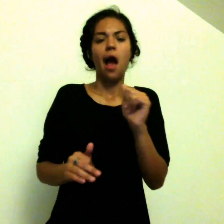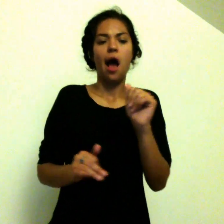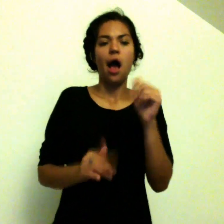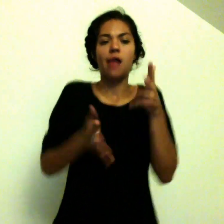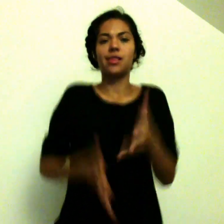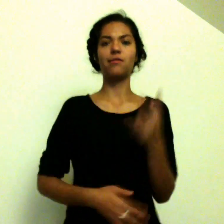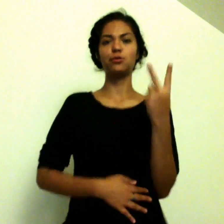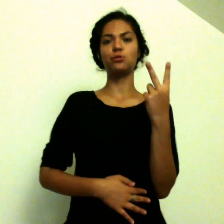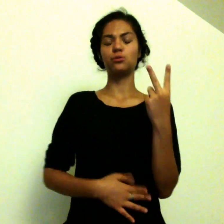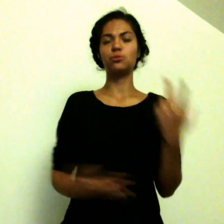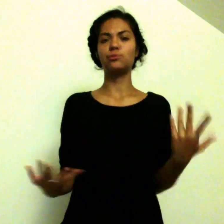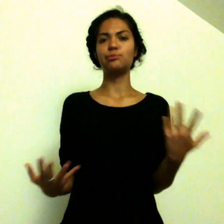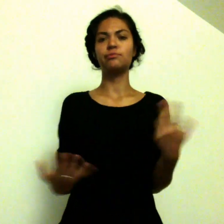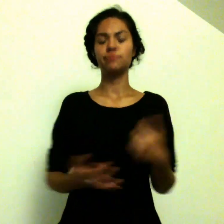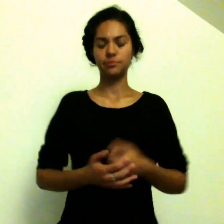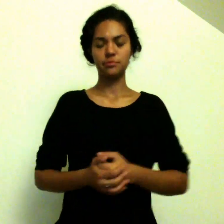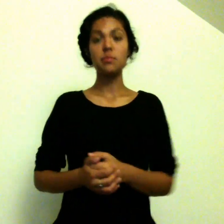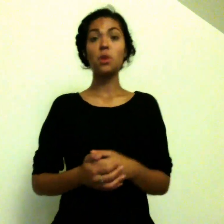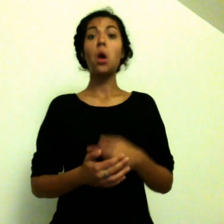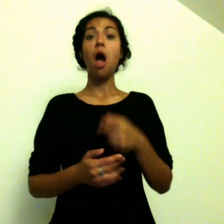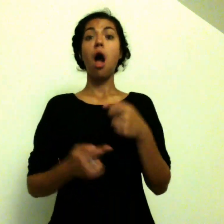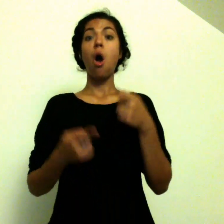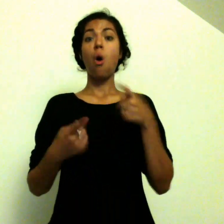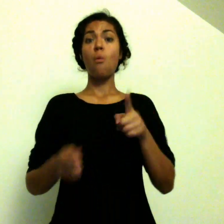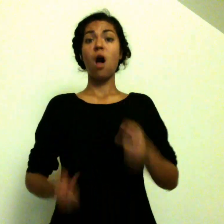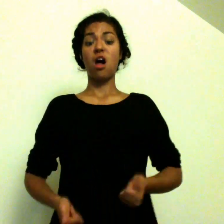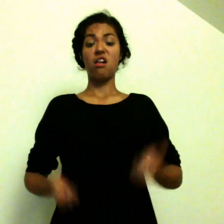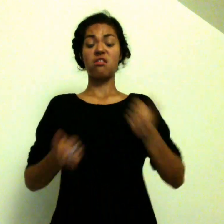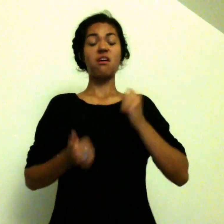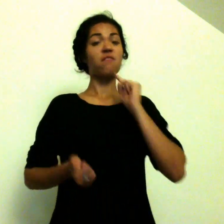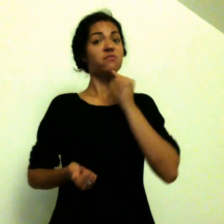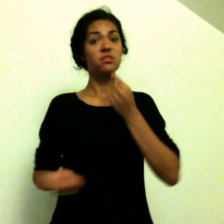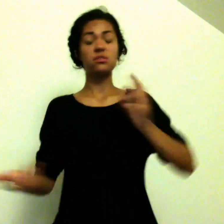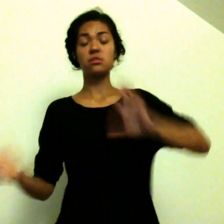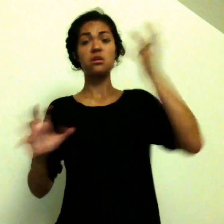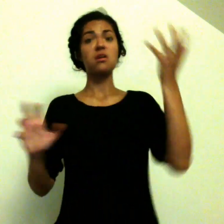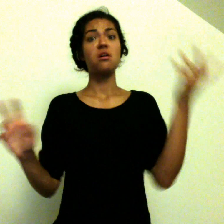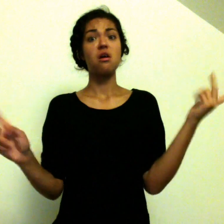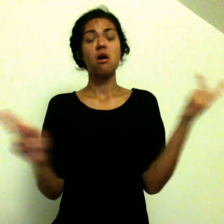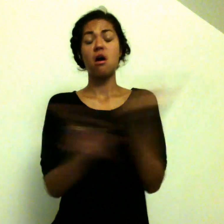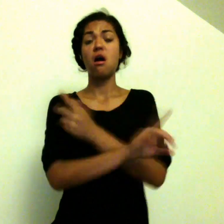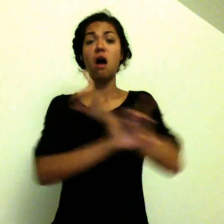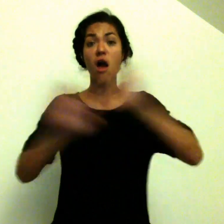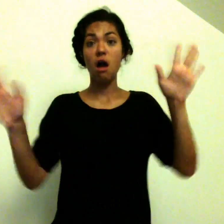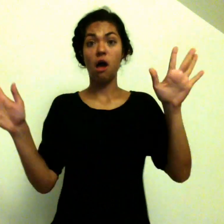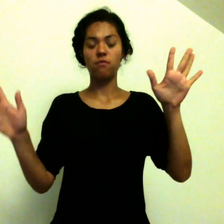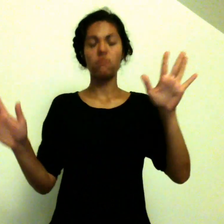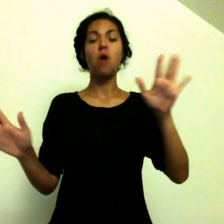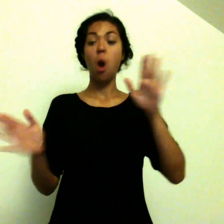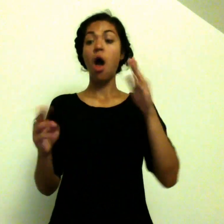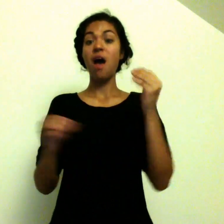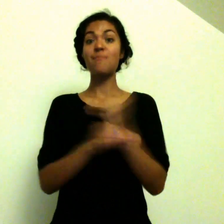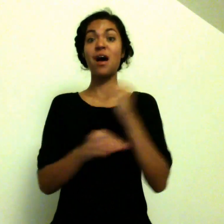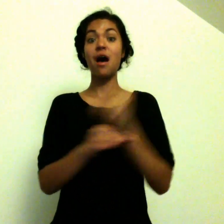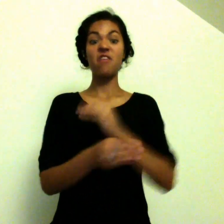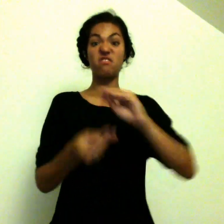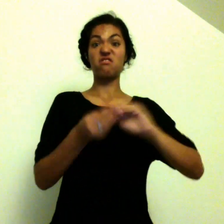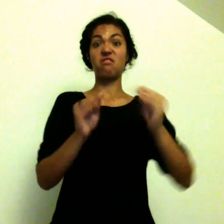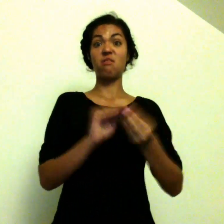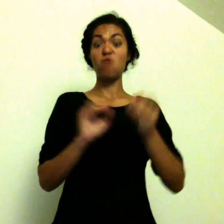In the great crisis of life, one's faith in figures breaks down hopelessly. You see, there is a whole world